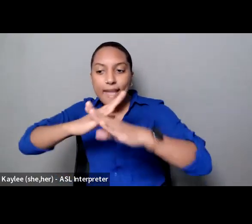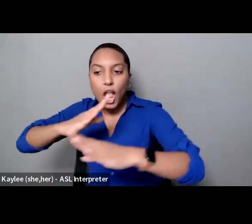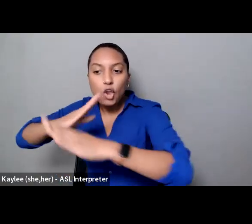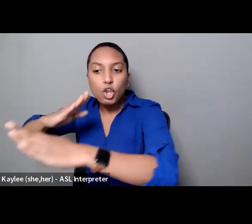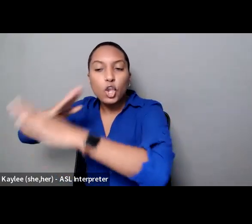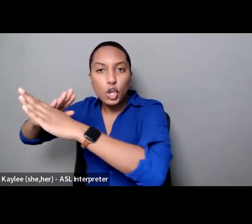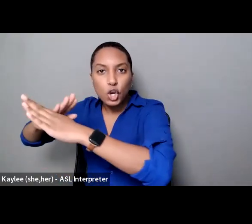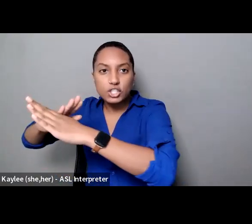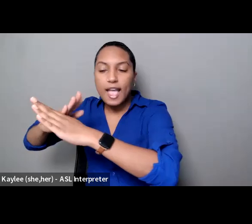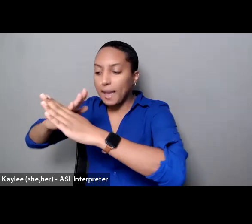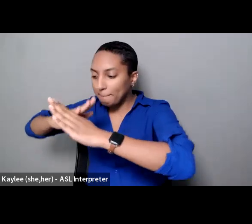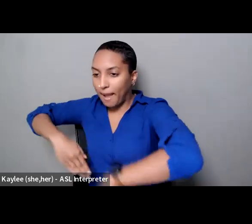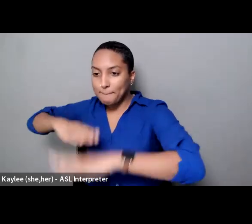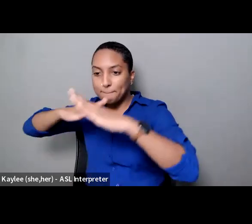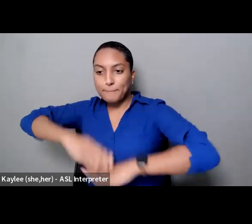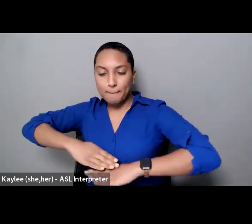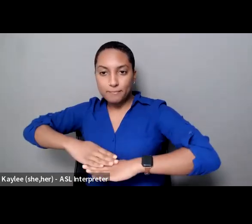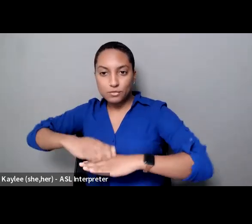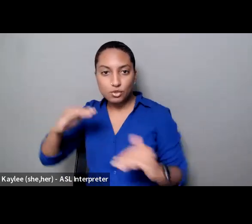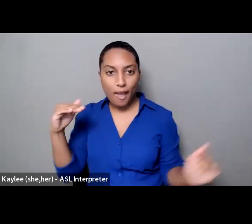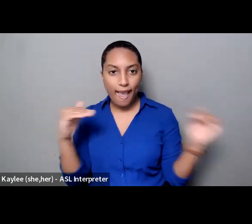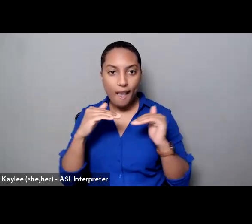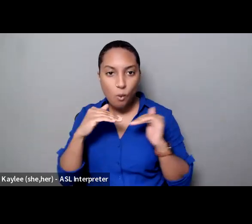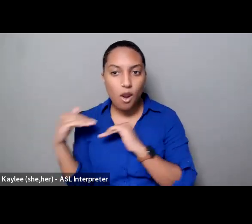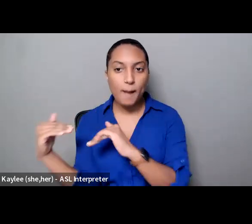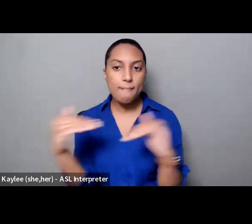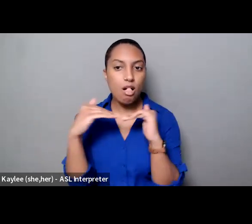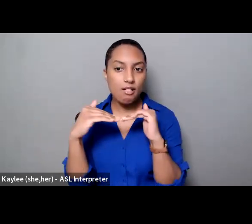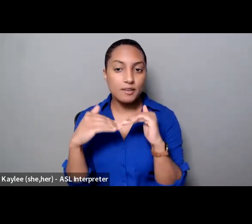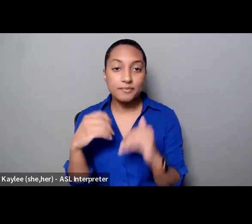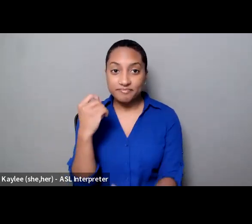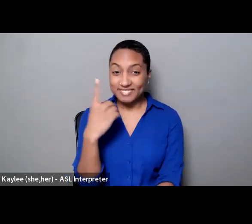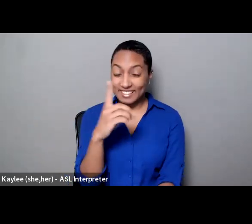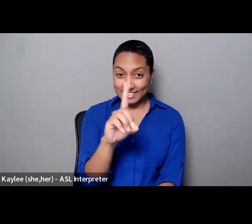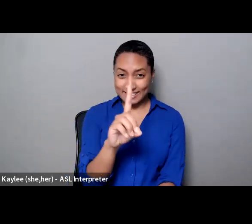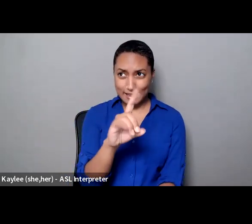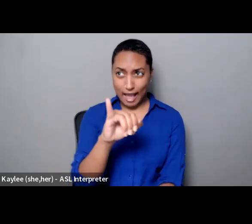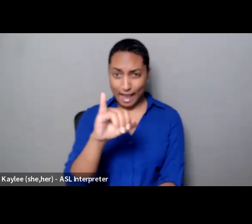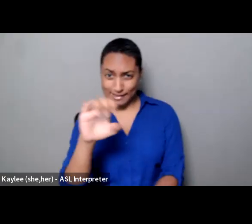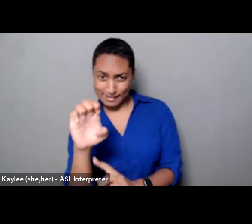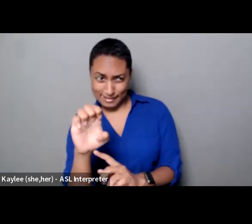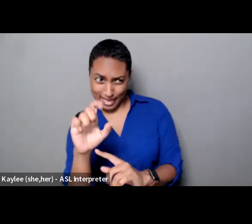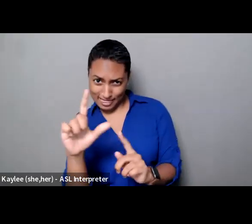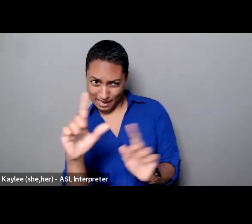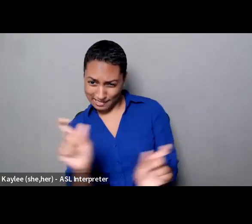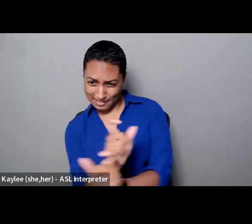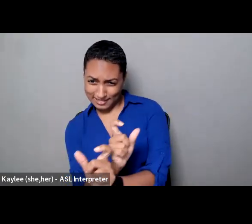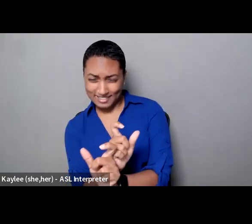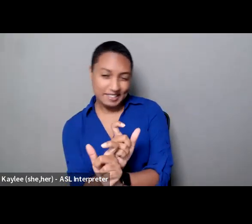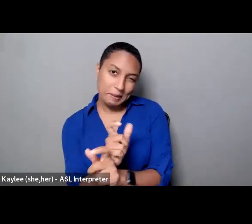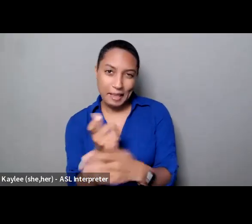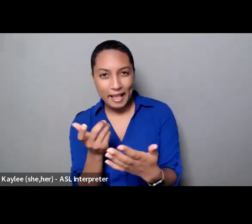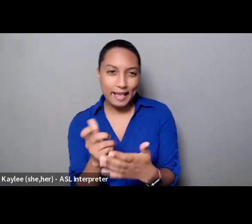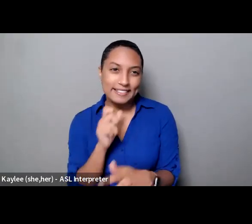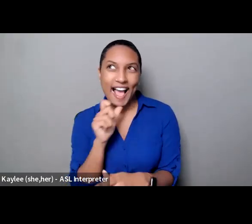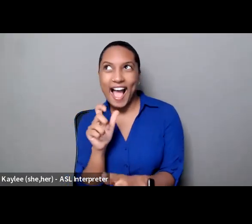equitable situation. Now, DIE is probably not a good acronym. And so that's why you see a number of